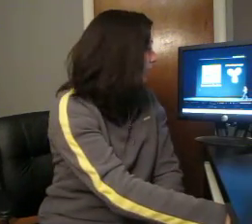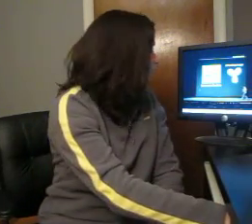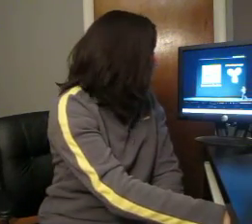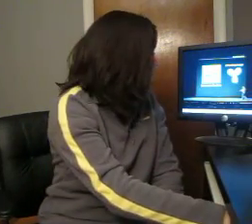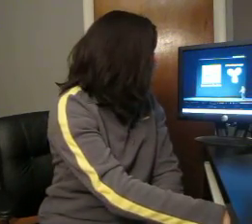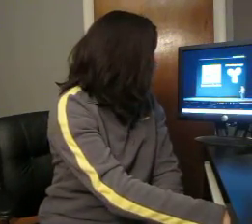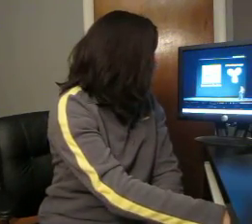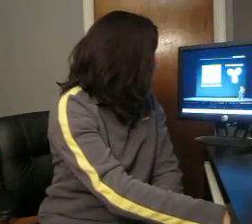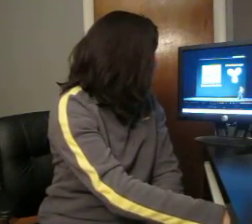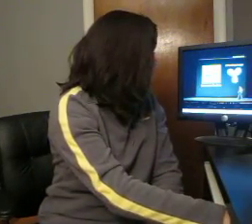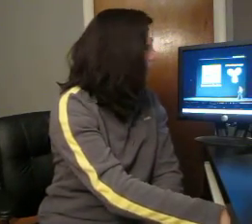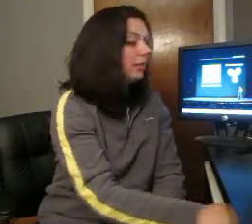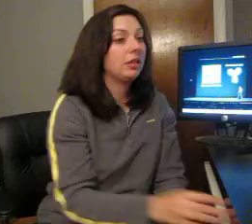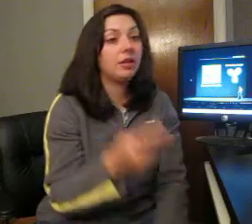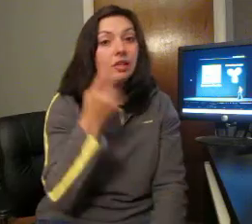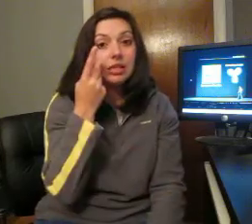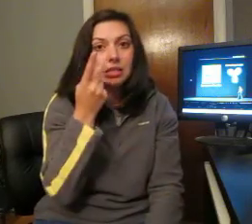you look really, really closely,